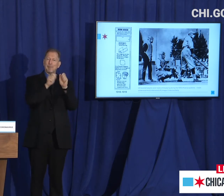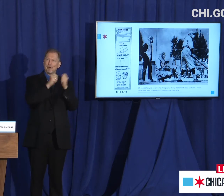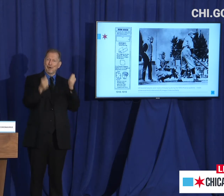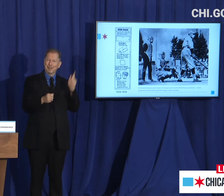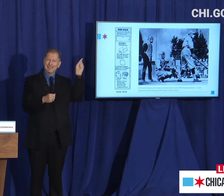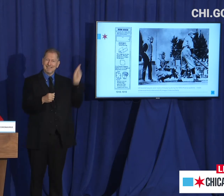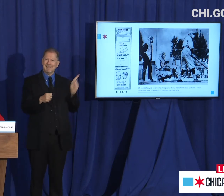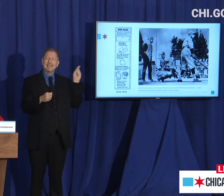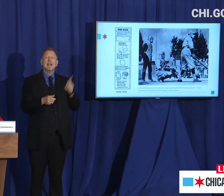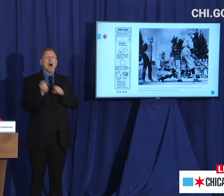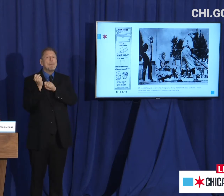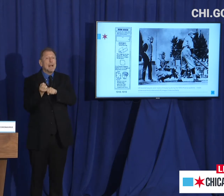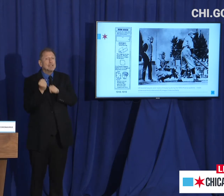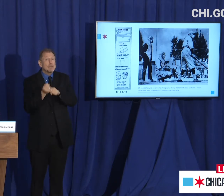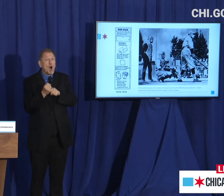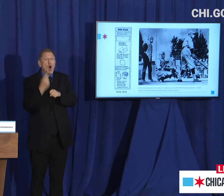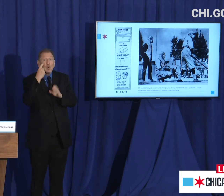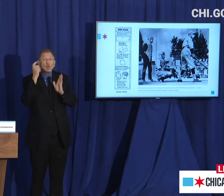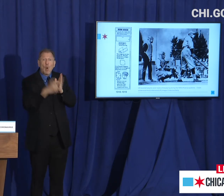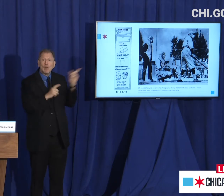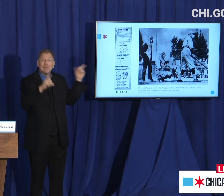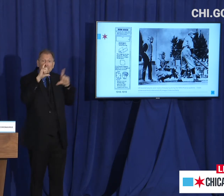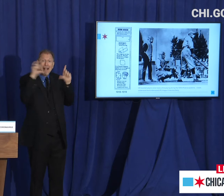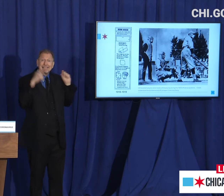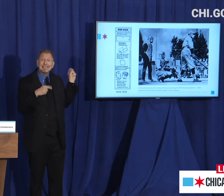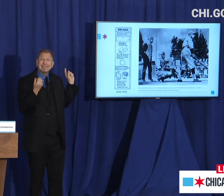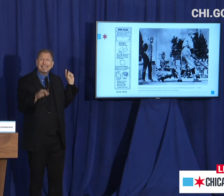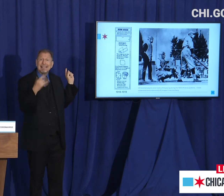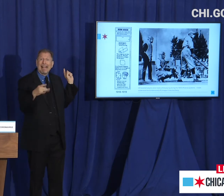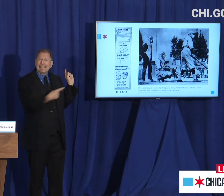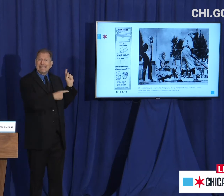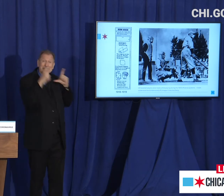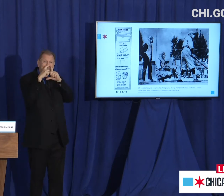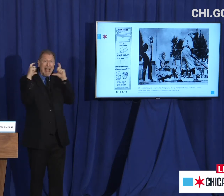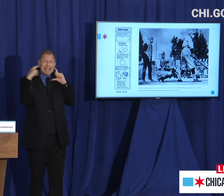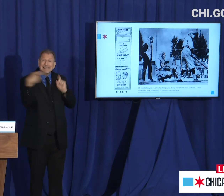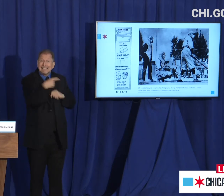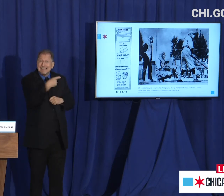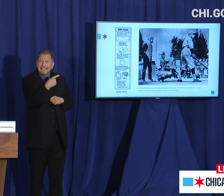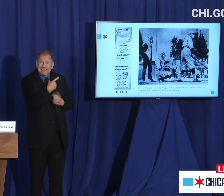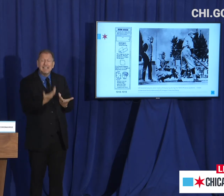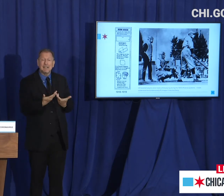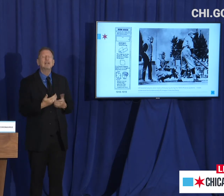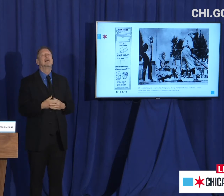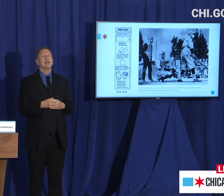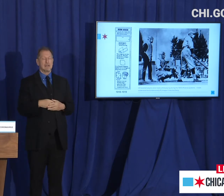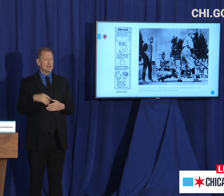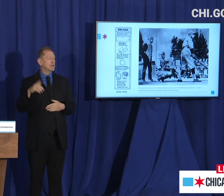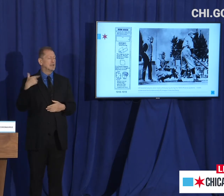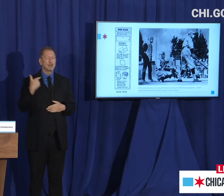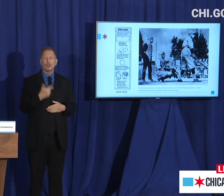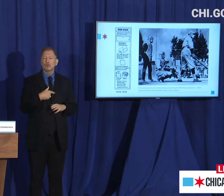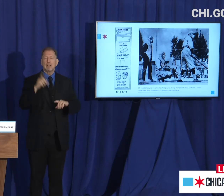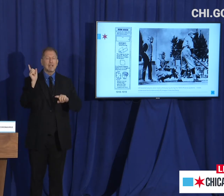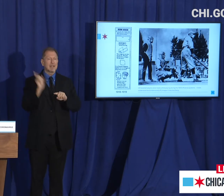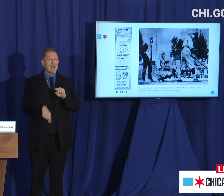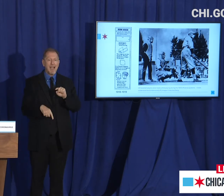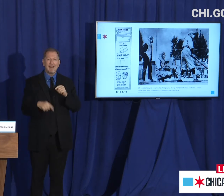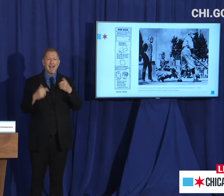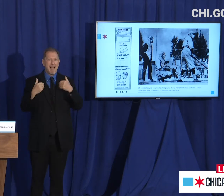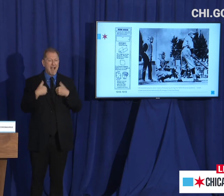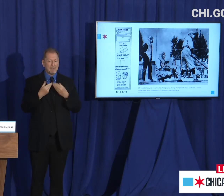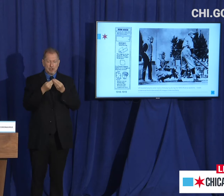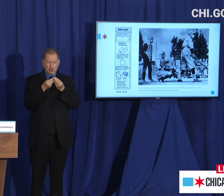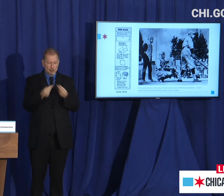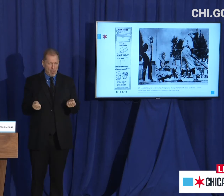players wearing masks in public. Folks, we do not have a cure